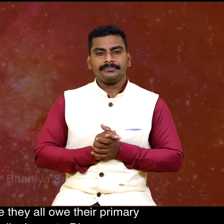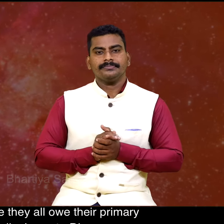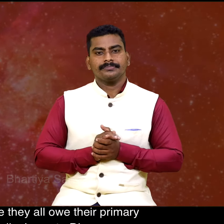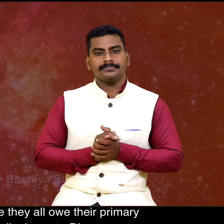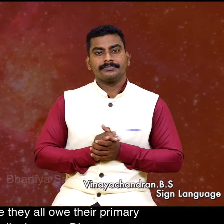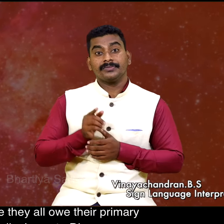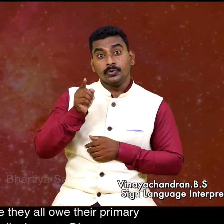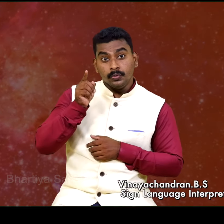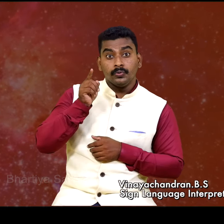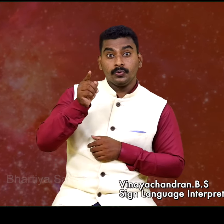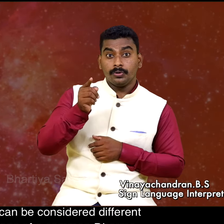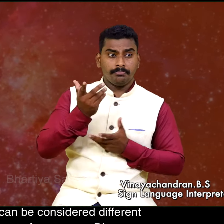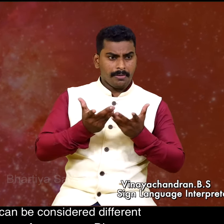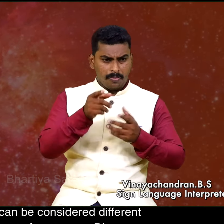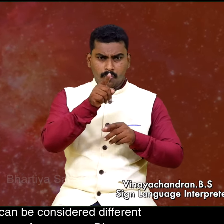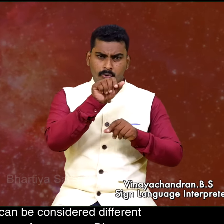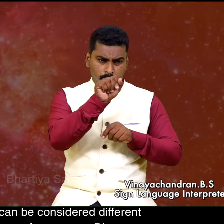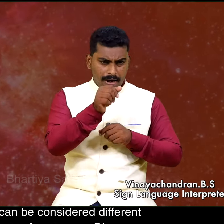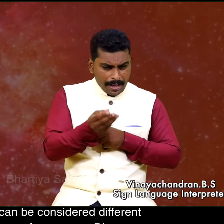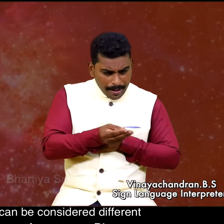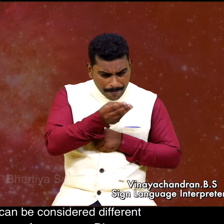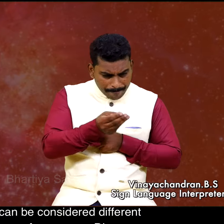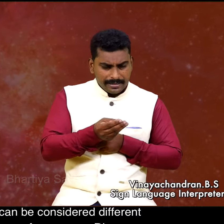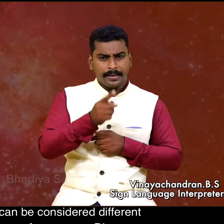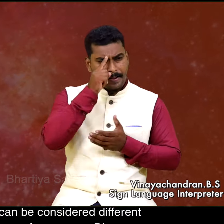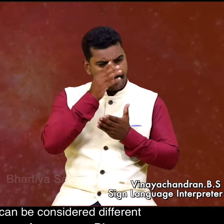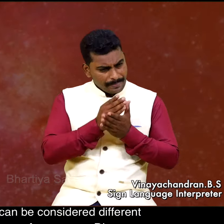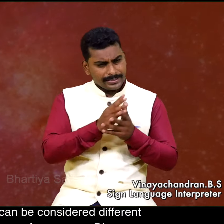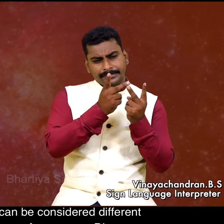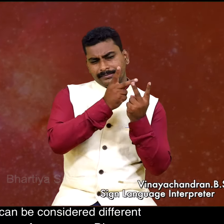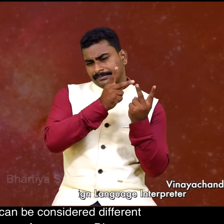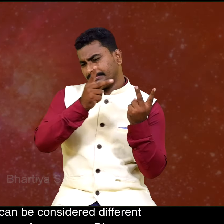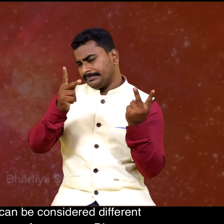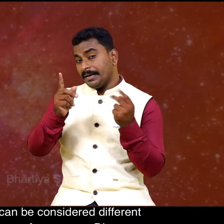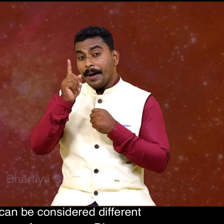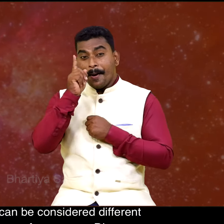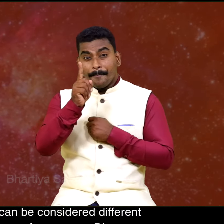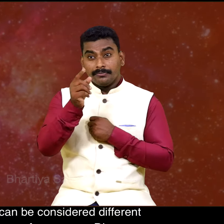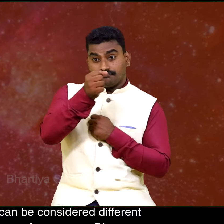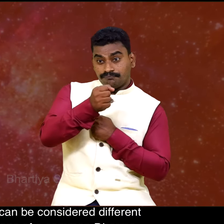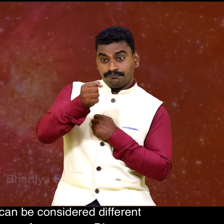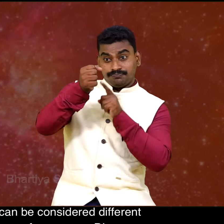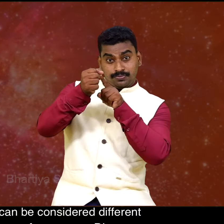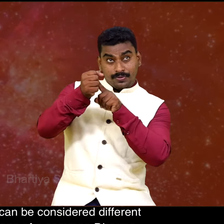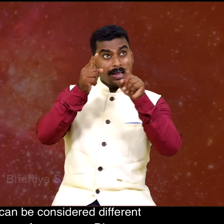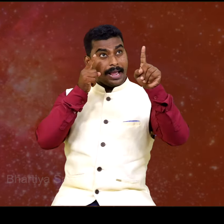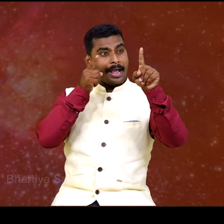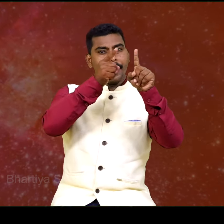dharma, they can be considered different versions of a common dharma, whose